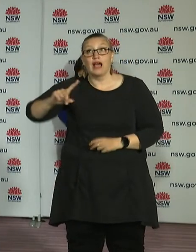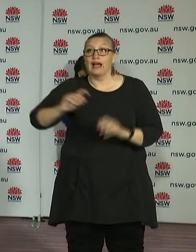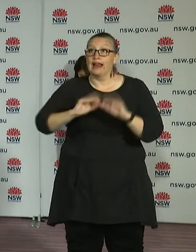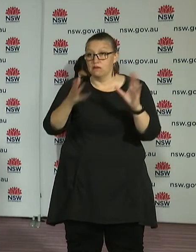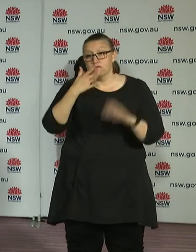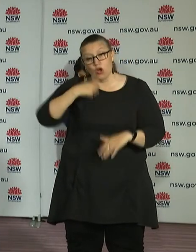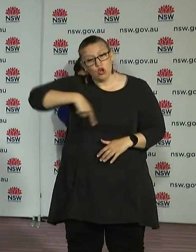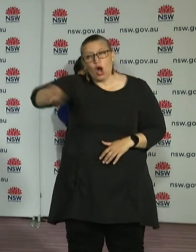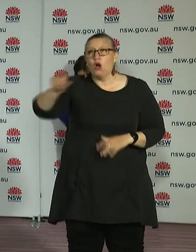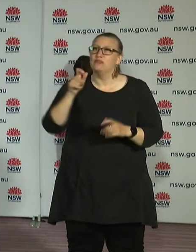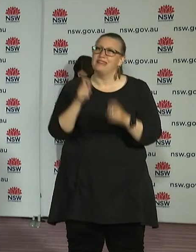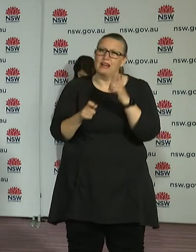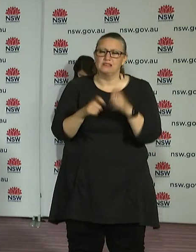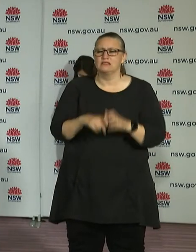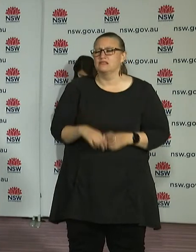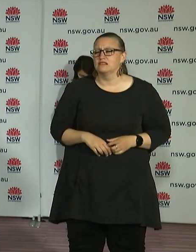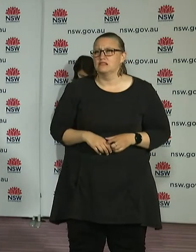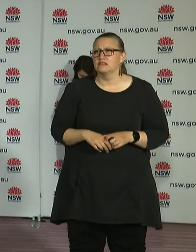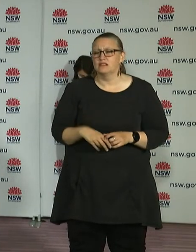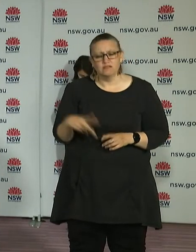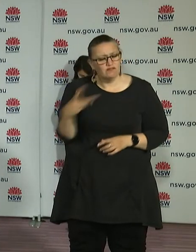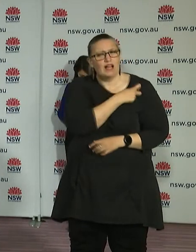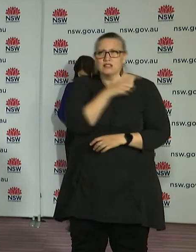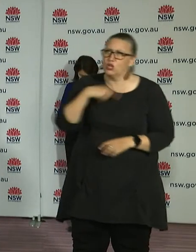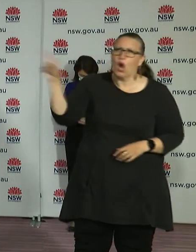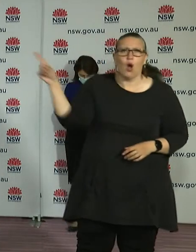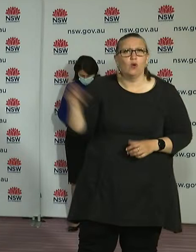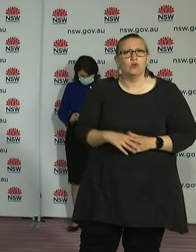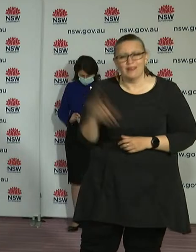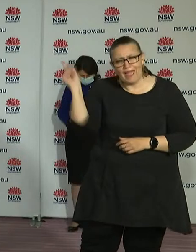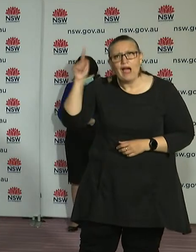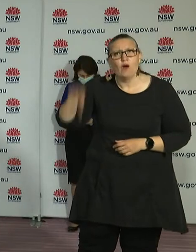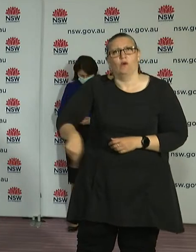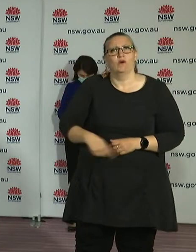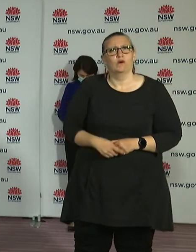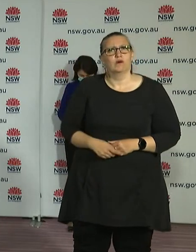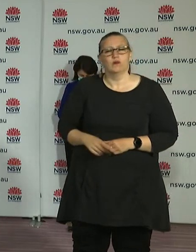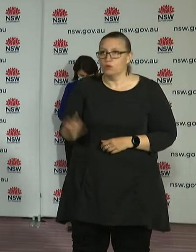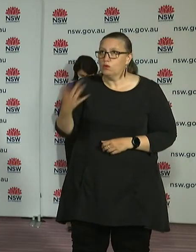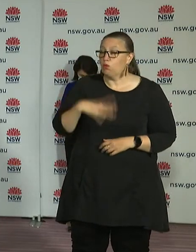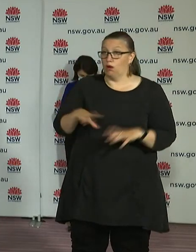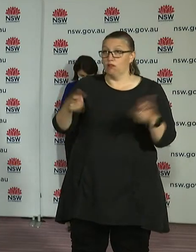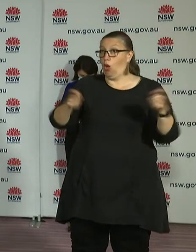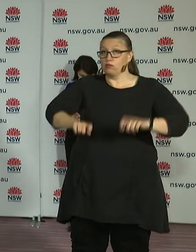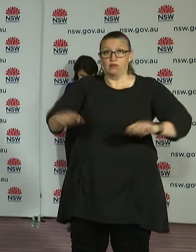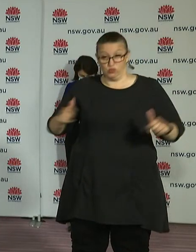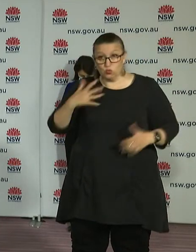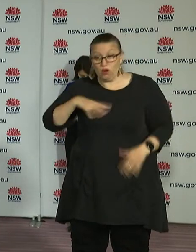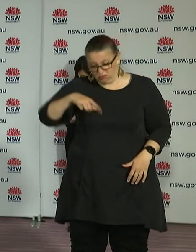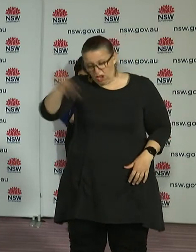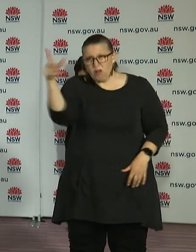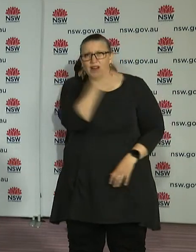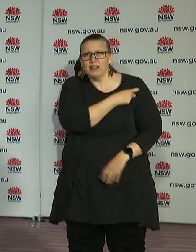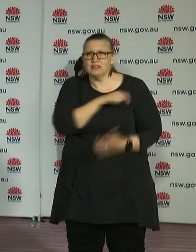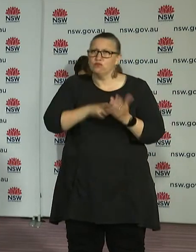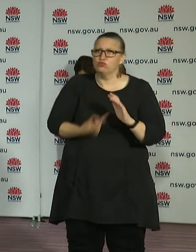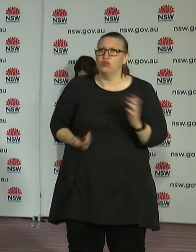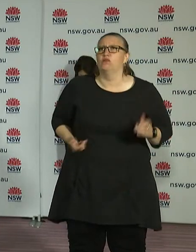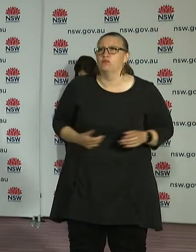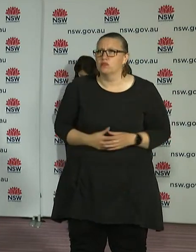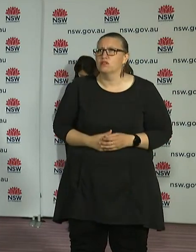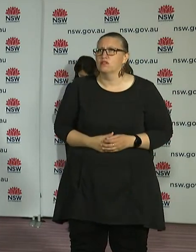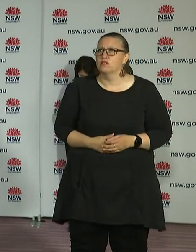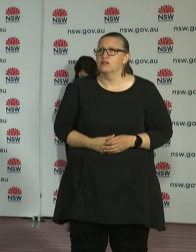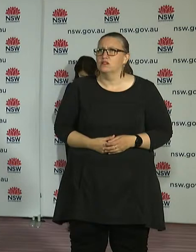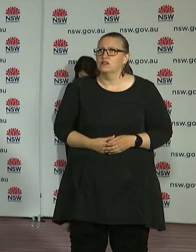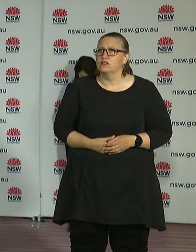vaccinated. Vaccination is the way out of this current issue in New South Wales, and being vaccinated is the